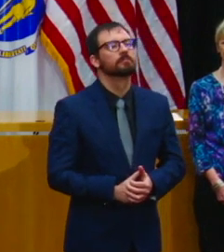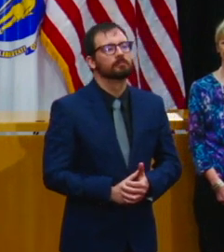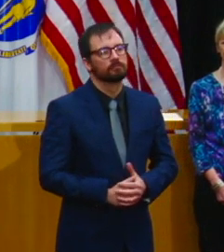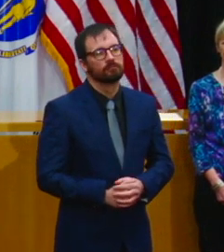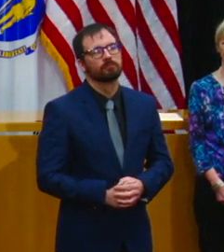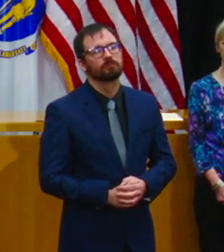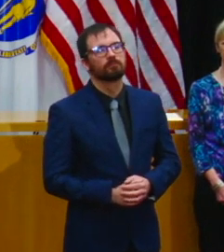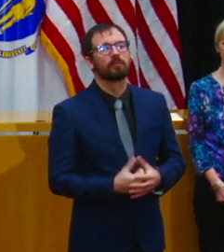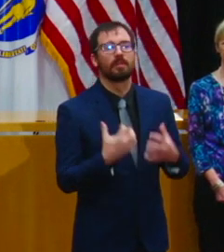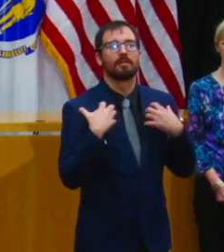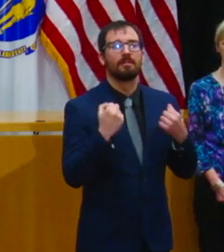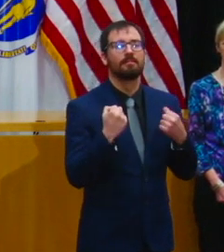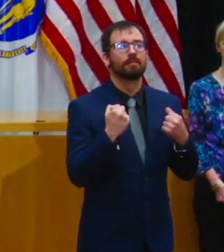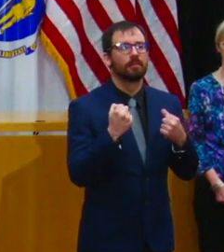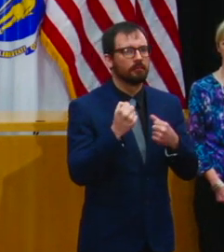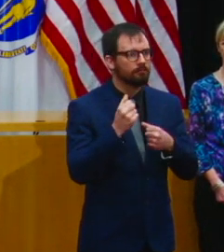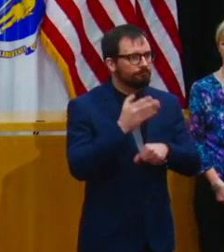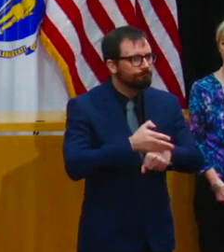deadline update.